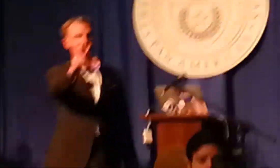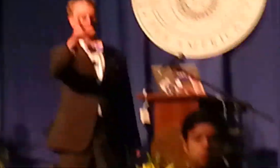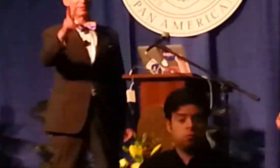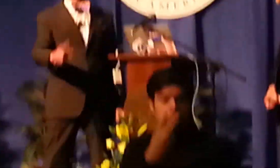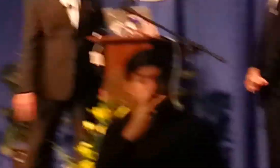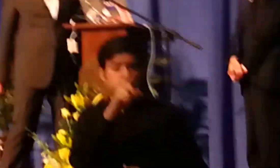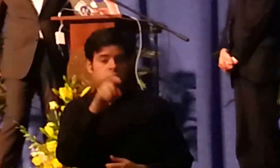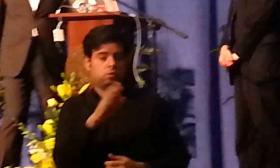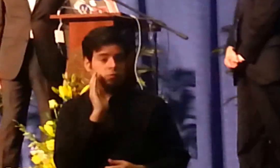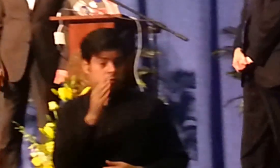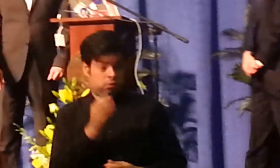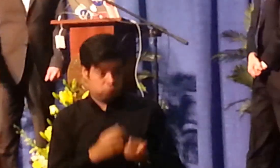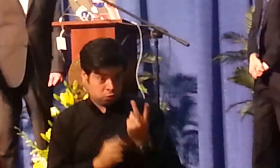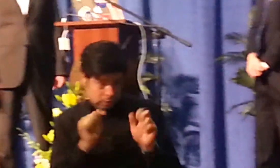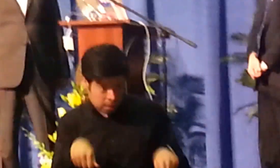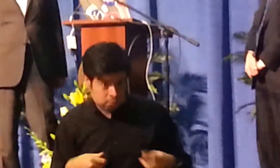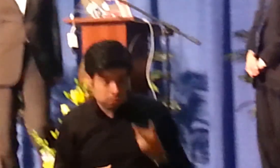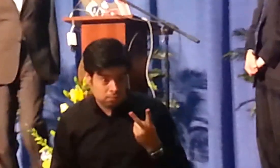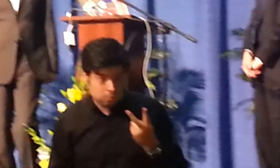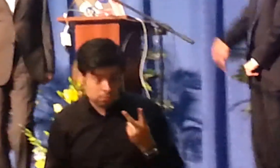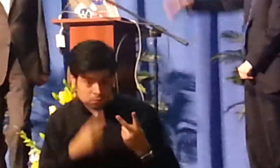two questions. Can I have two?